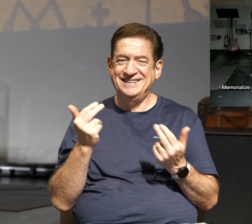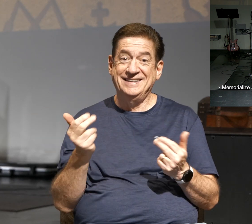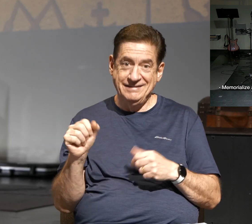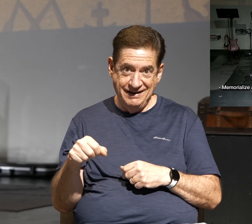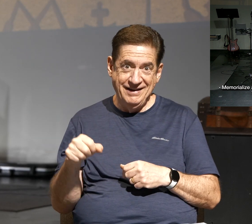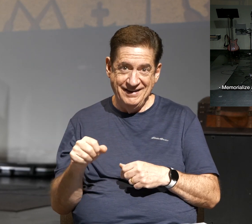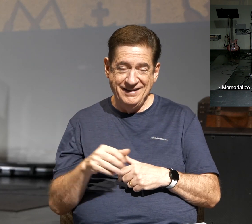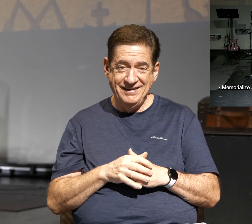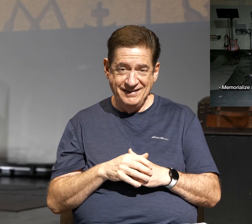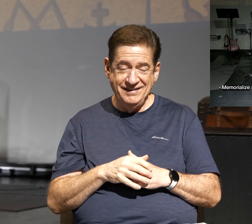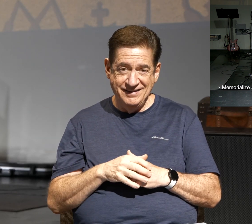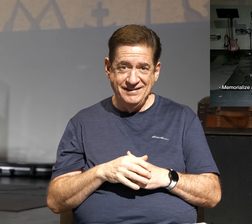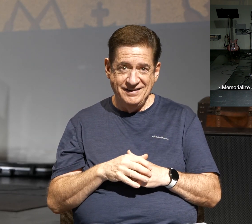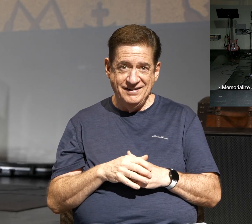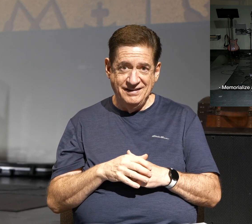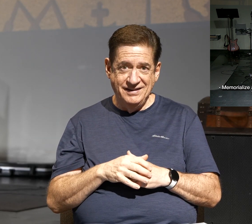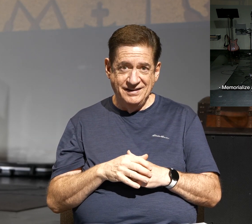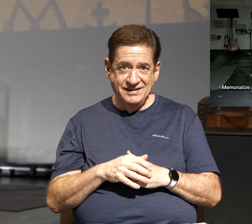Yeah.